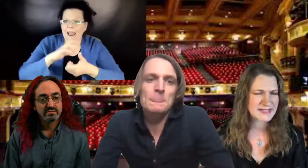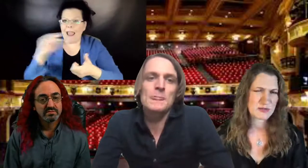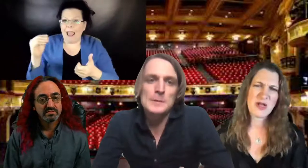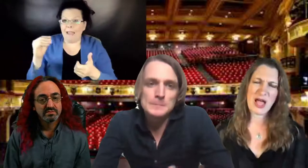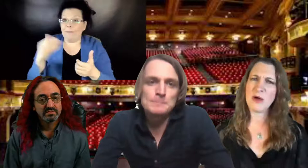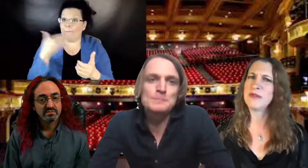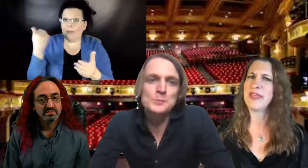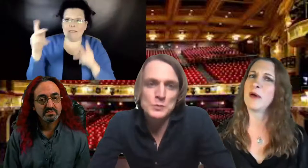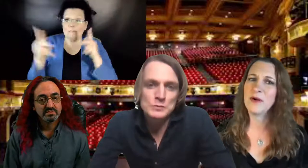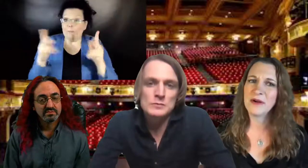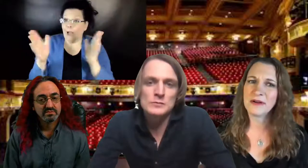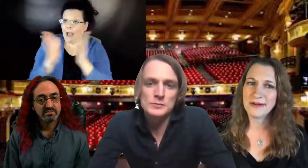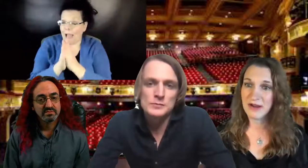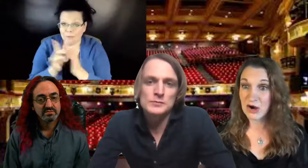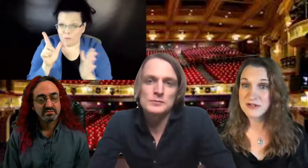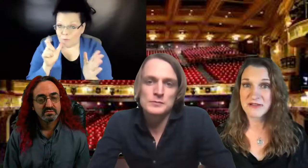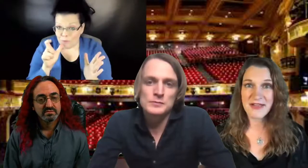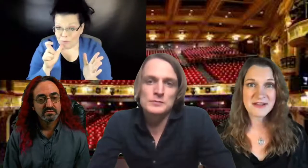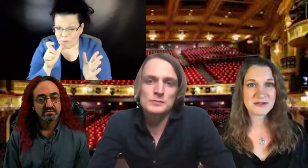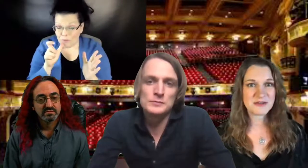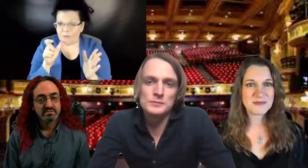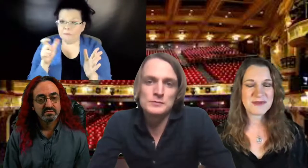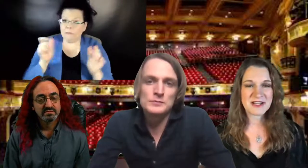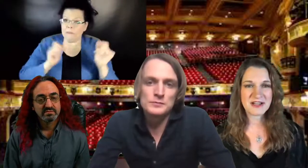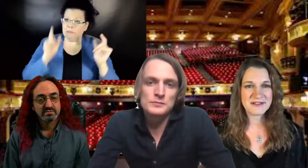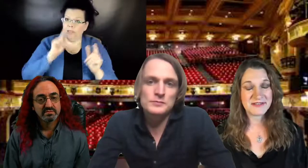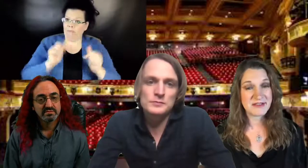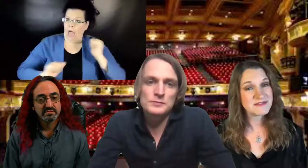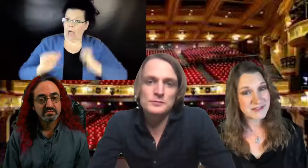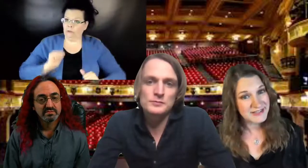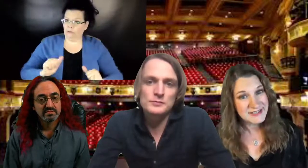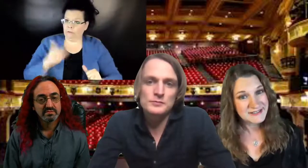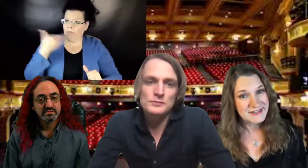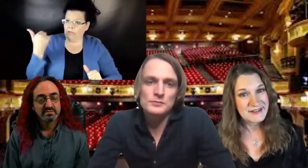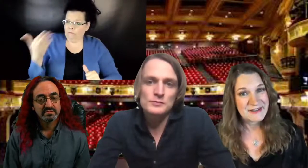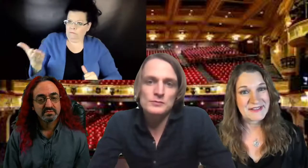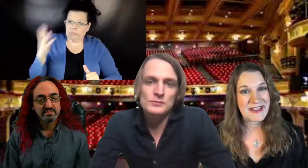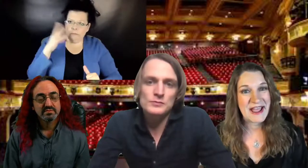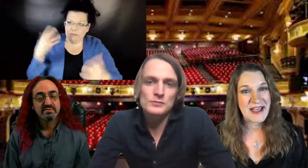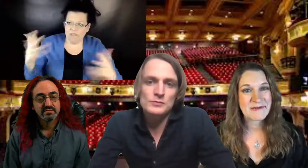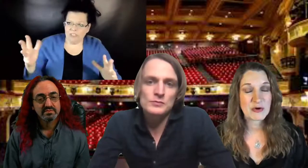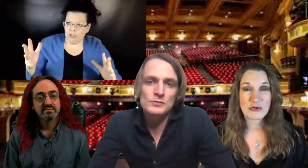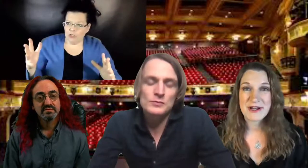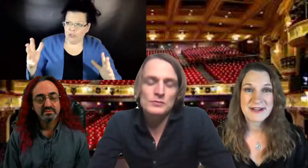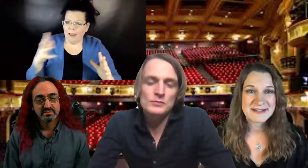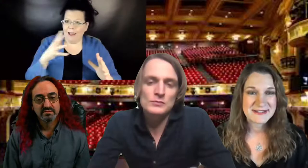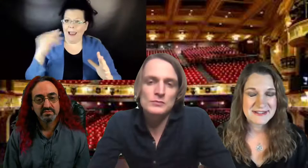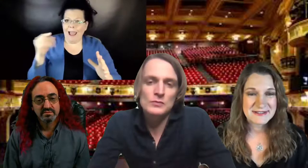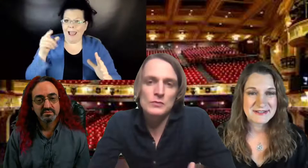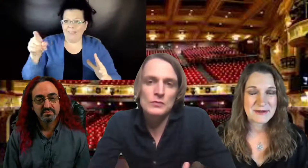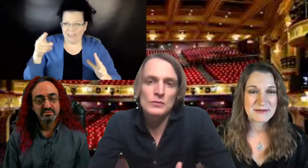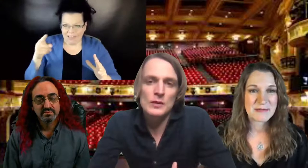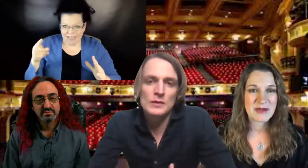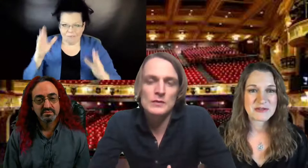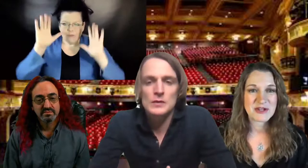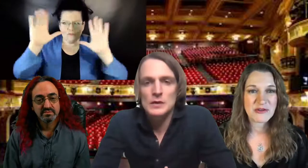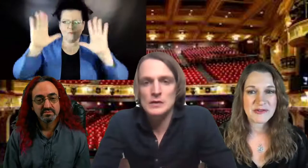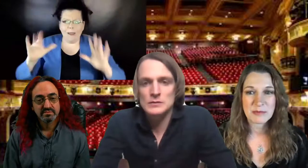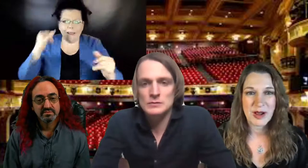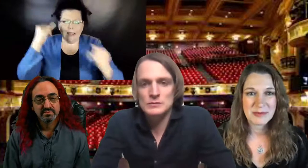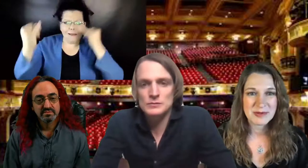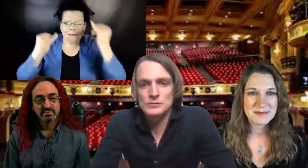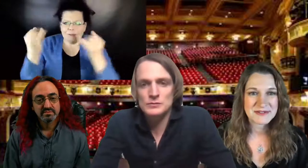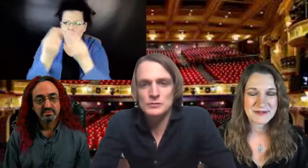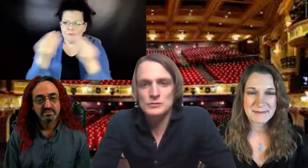to ask, well, how would that work, are deaf actors because they've done it. They have great ideas about